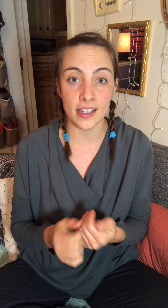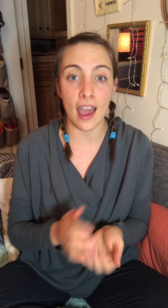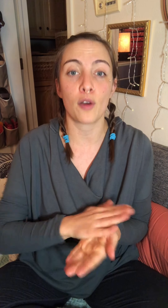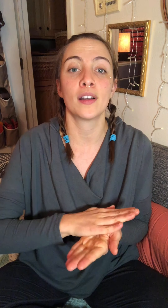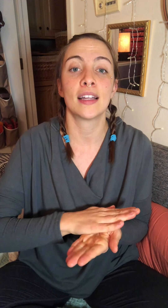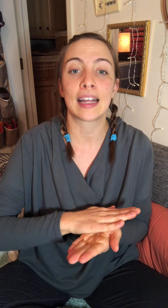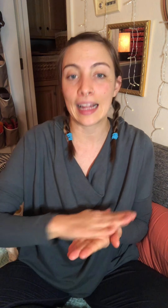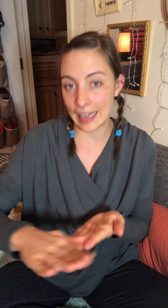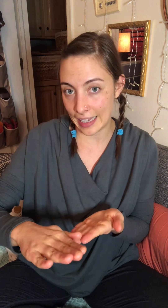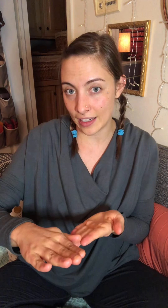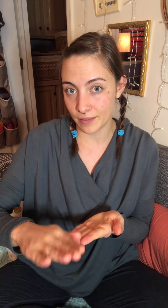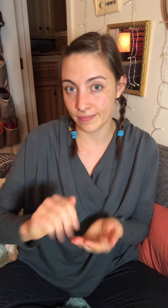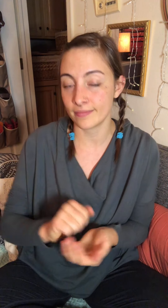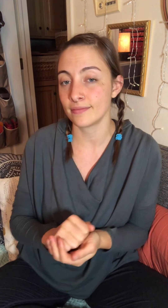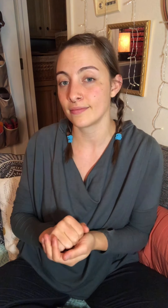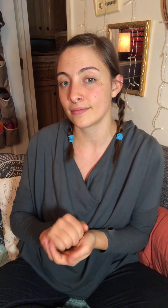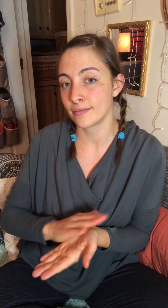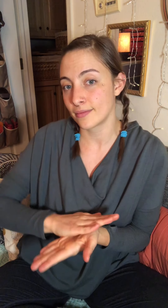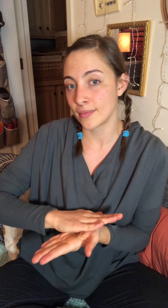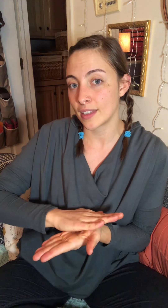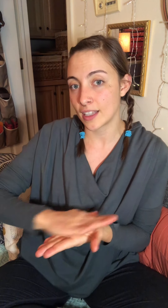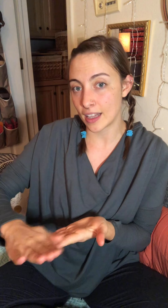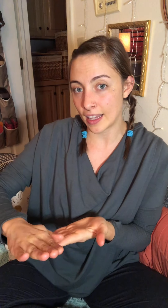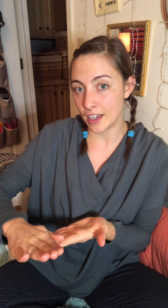now clean. Clean.